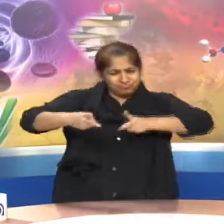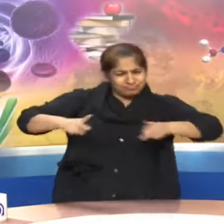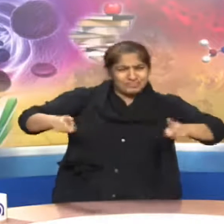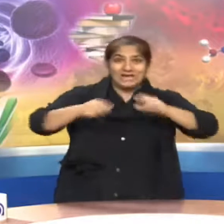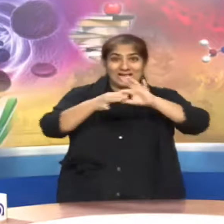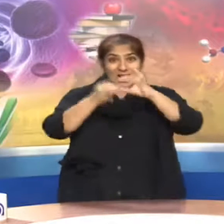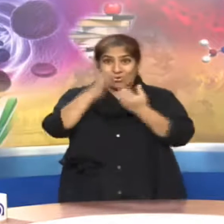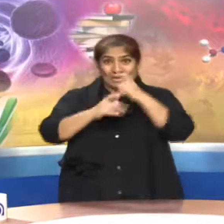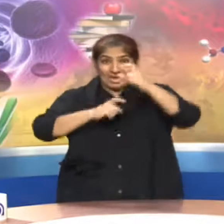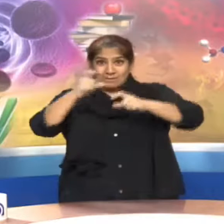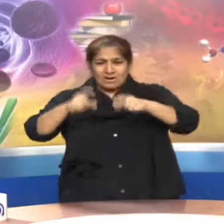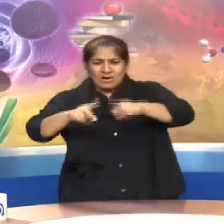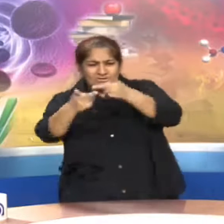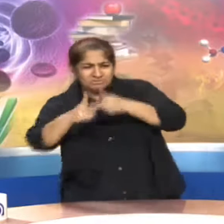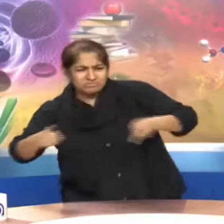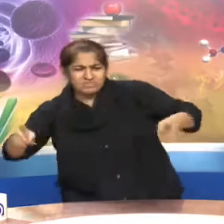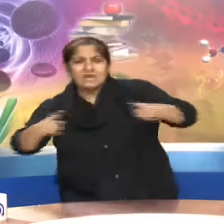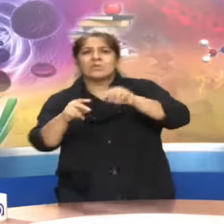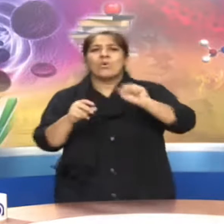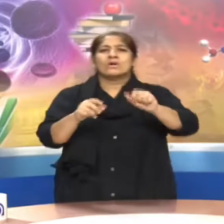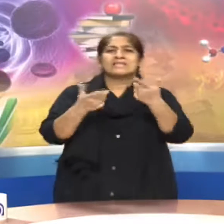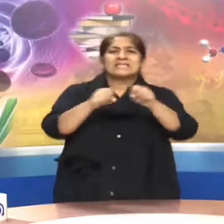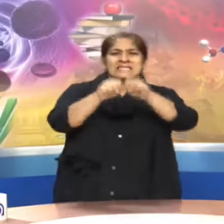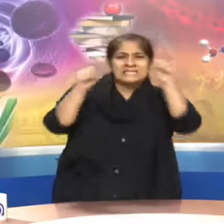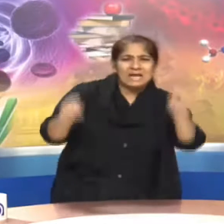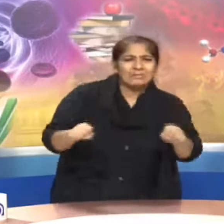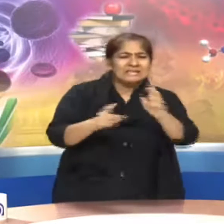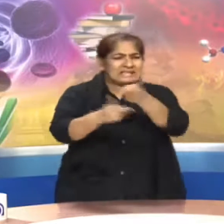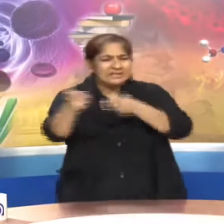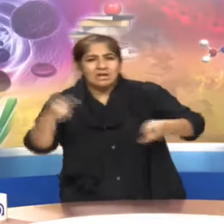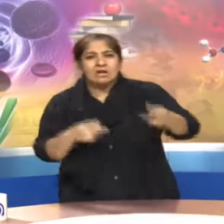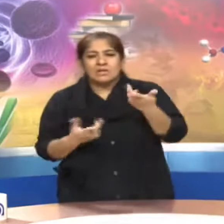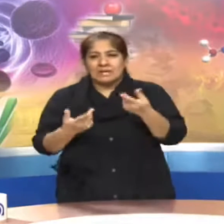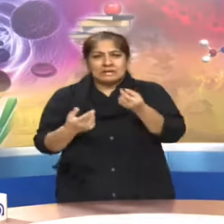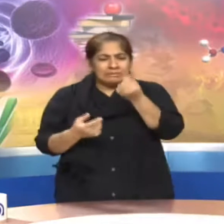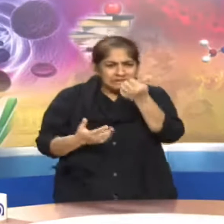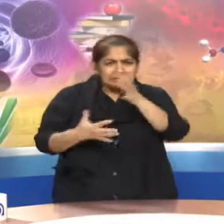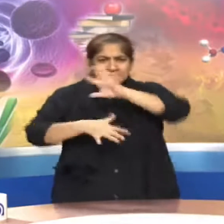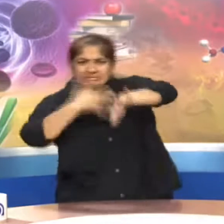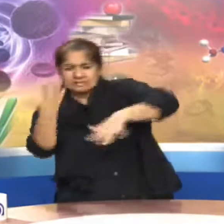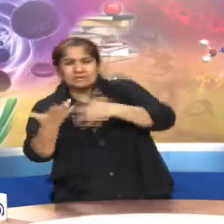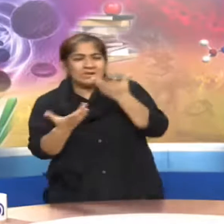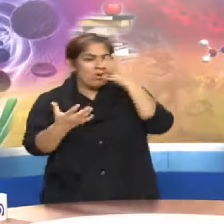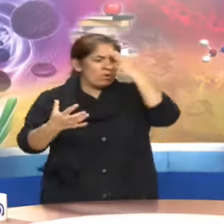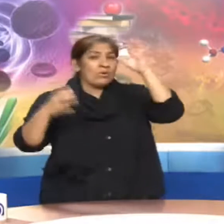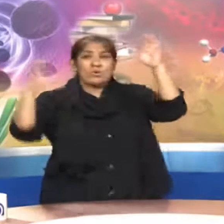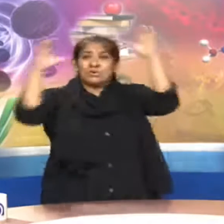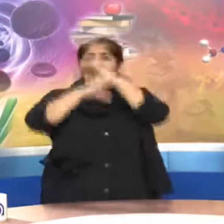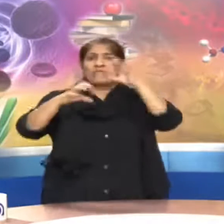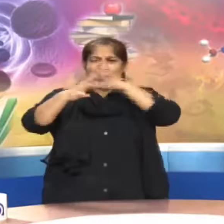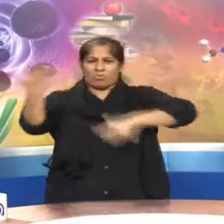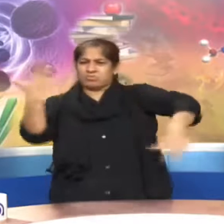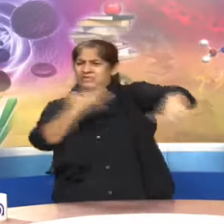The next is complex and organizational structure of the company.